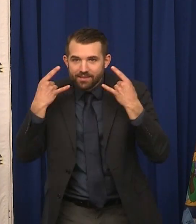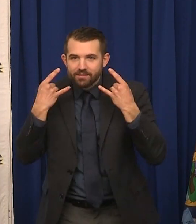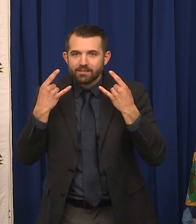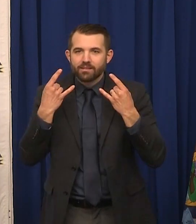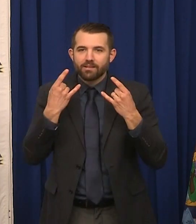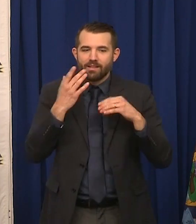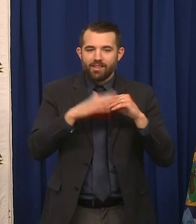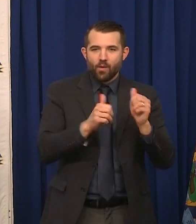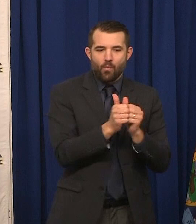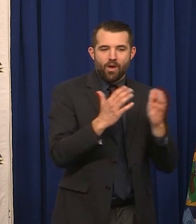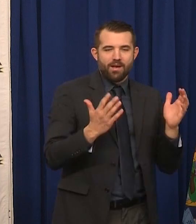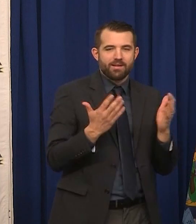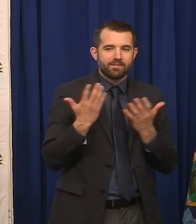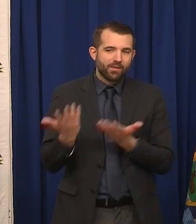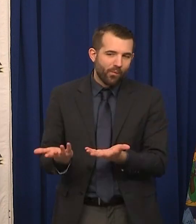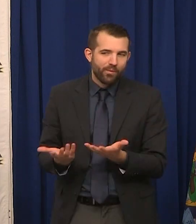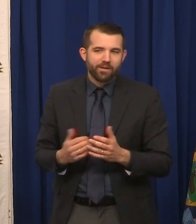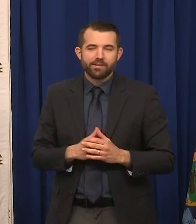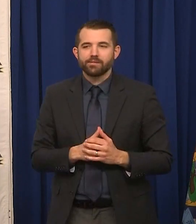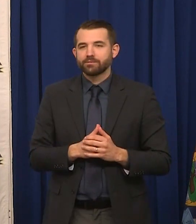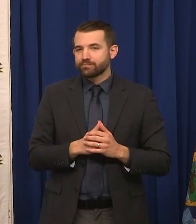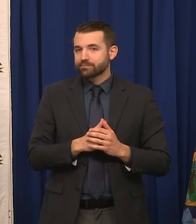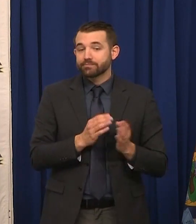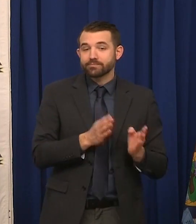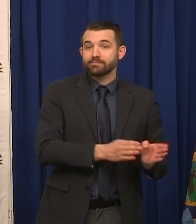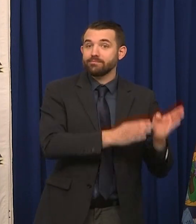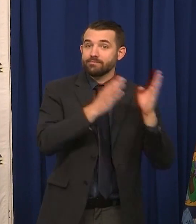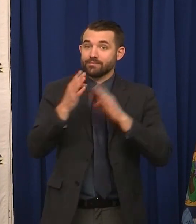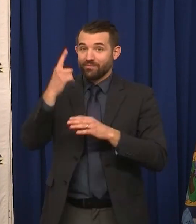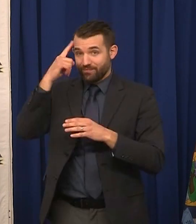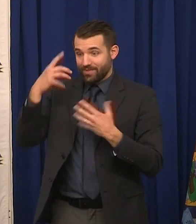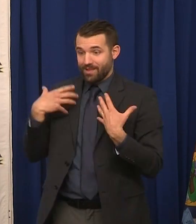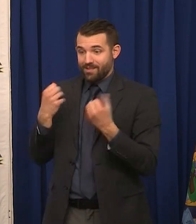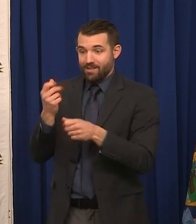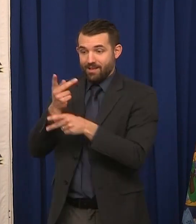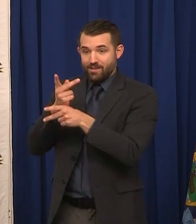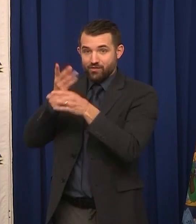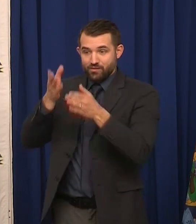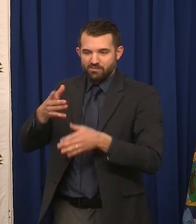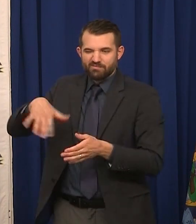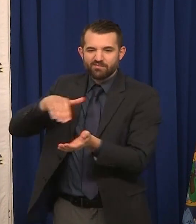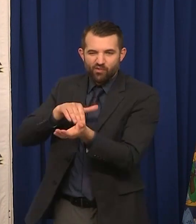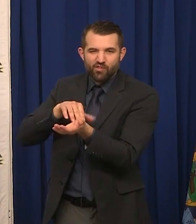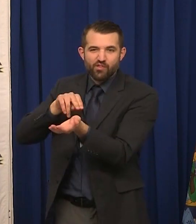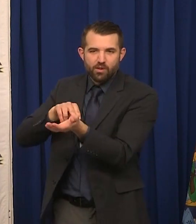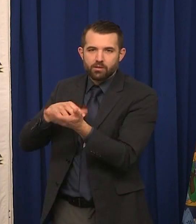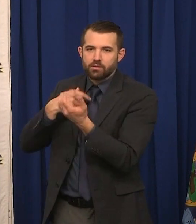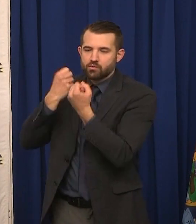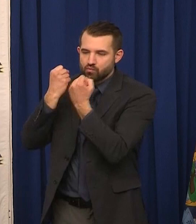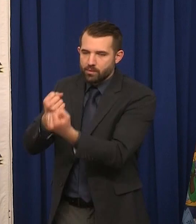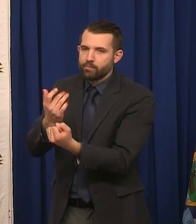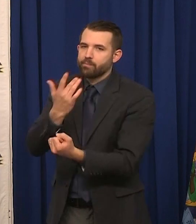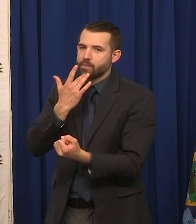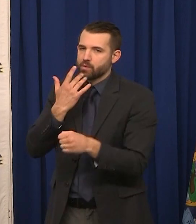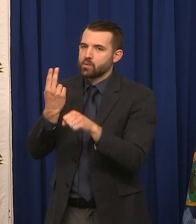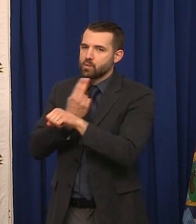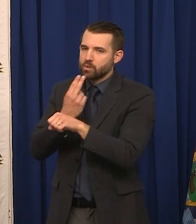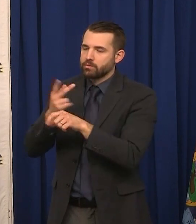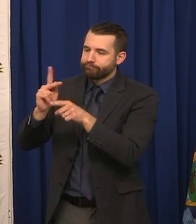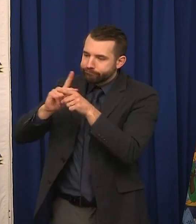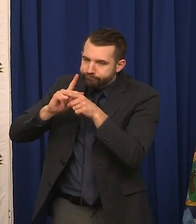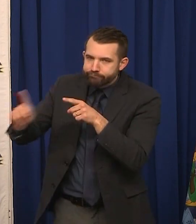there, I think our strong preference would be that healthcare workers use a proper surgical mask or